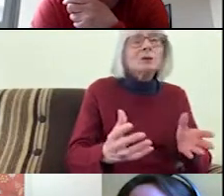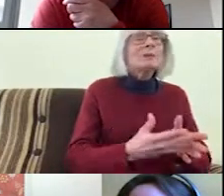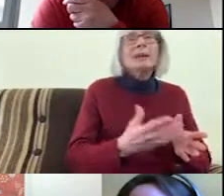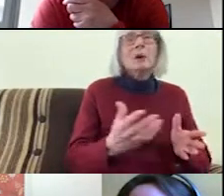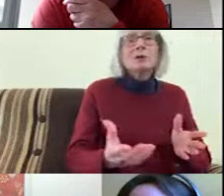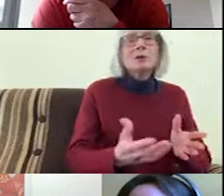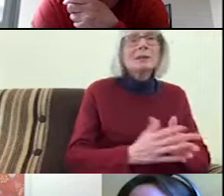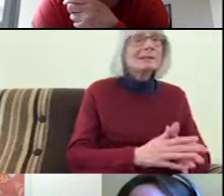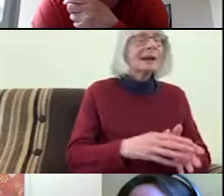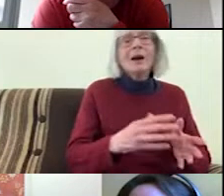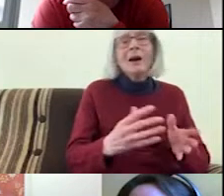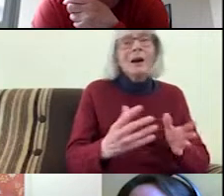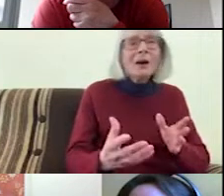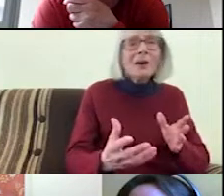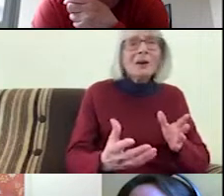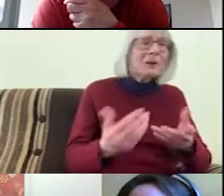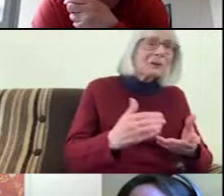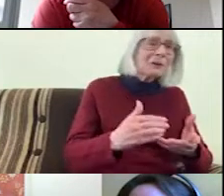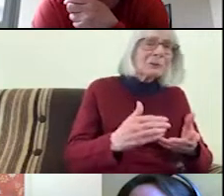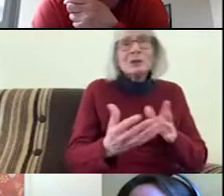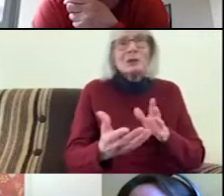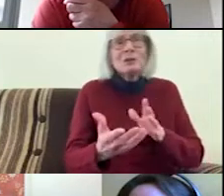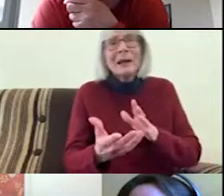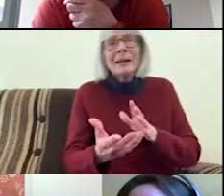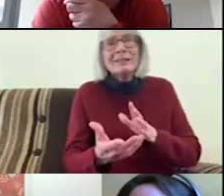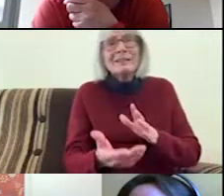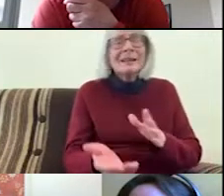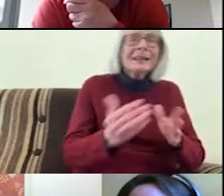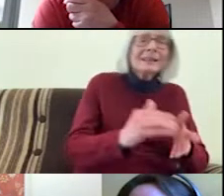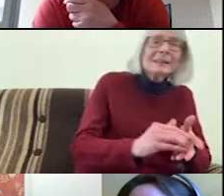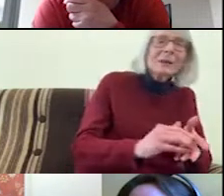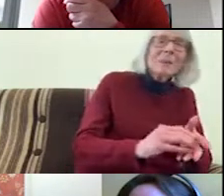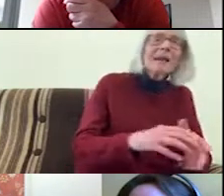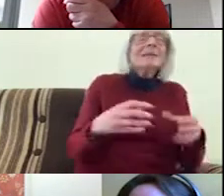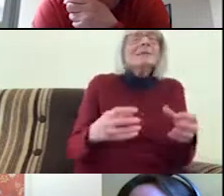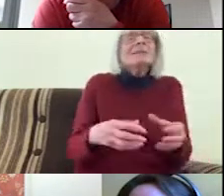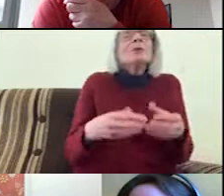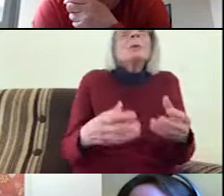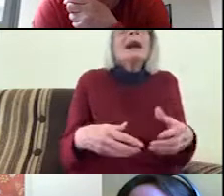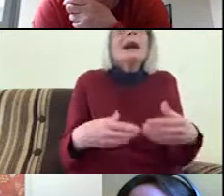You use that opportunity to say, look, we turned 2 pages. Let's go back. This is all part